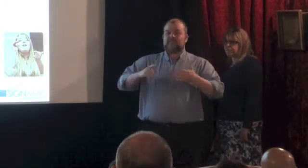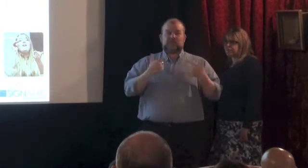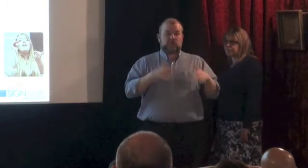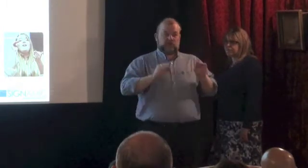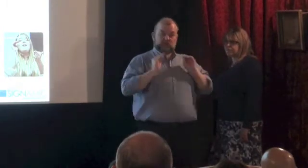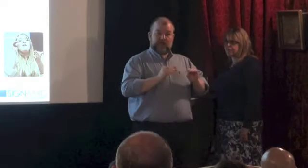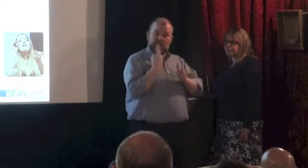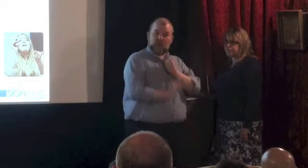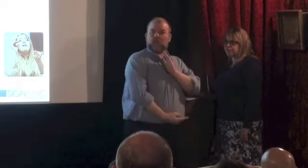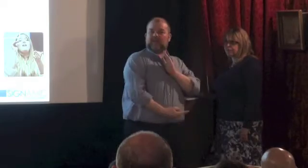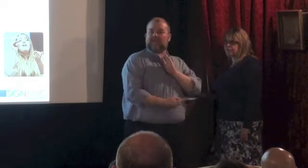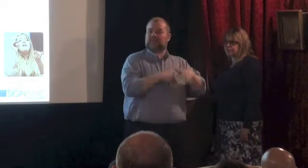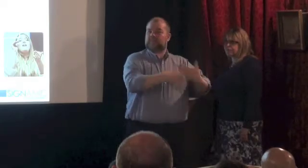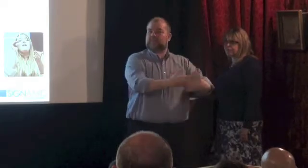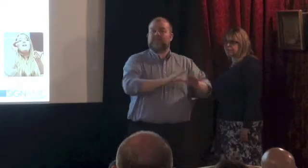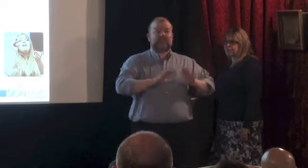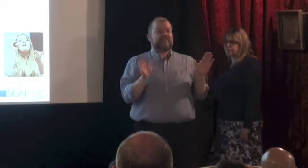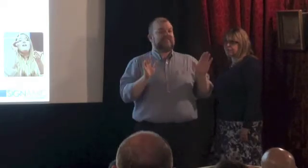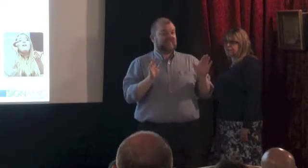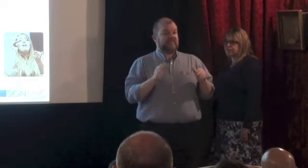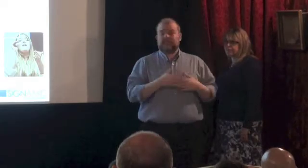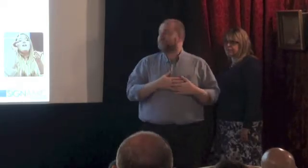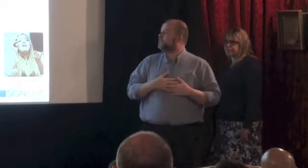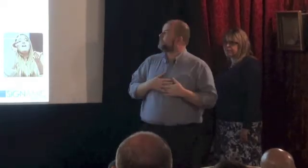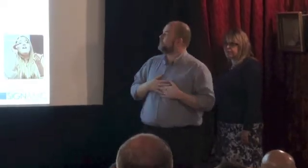but that's not the case. We only provide training, that's it.